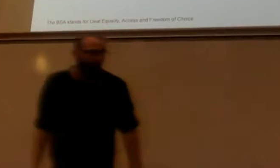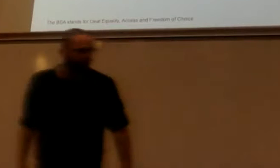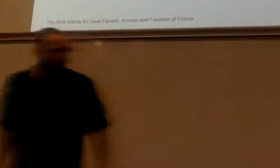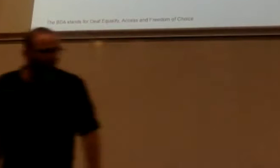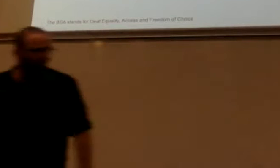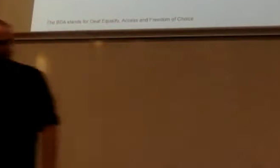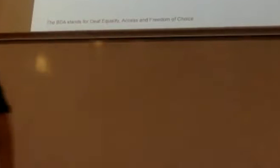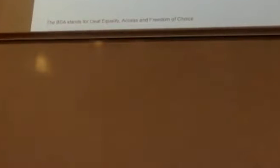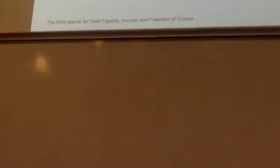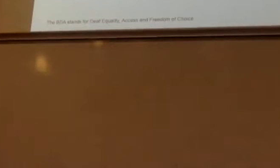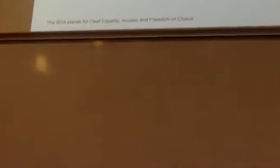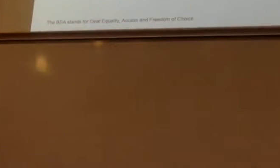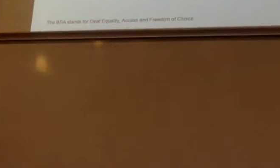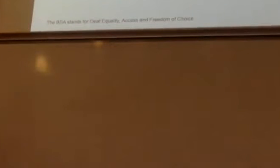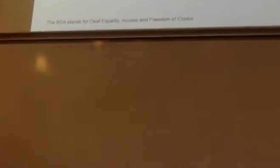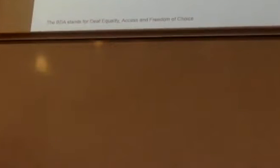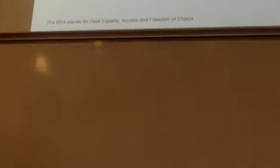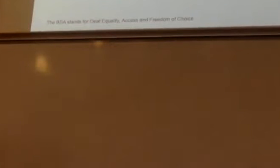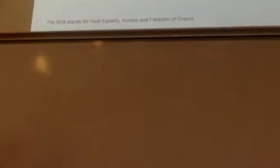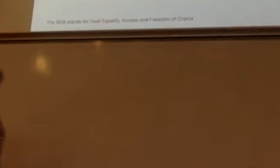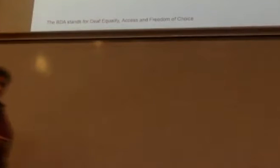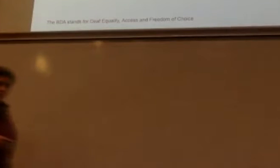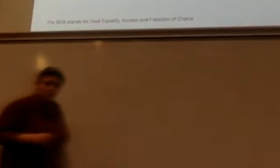and guidance from?